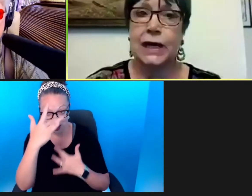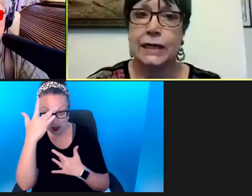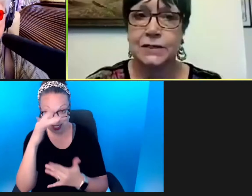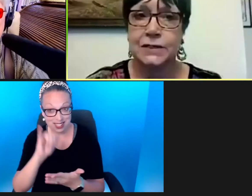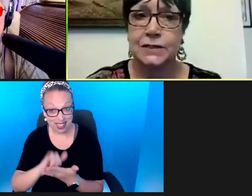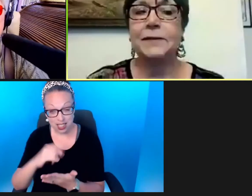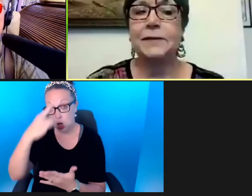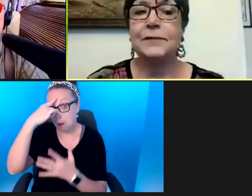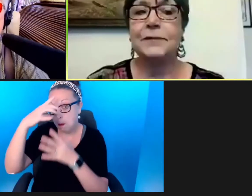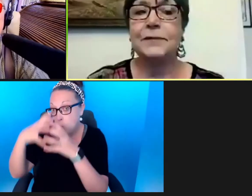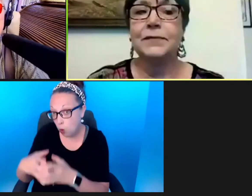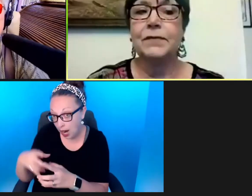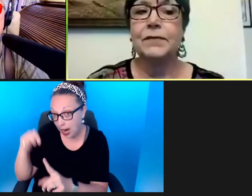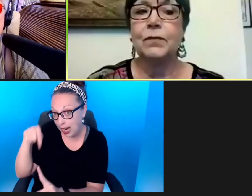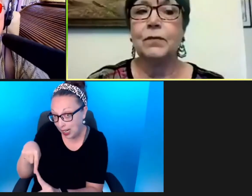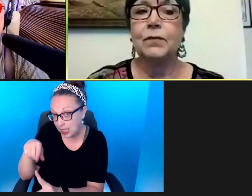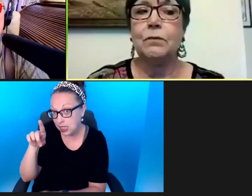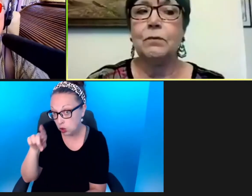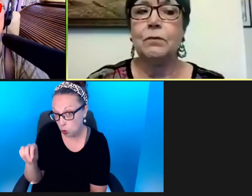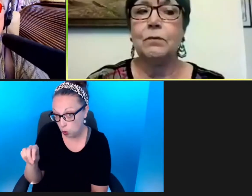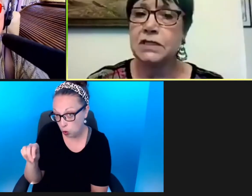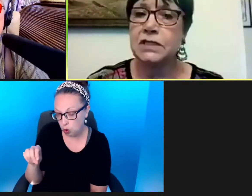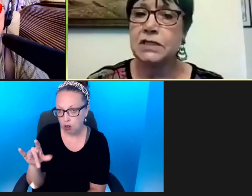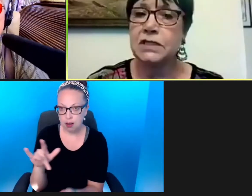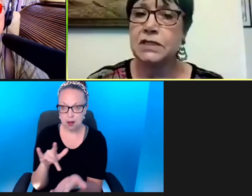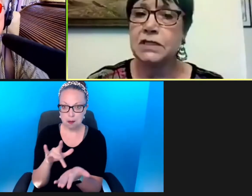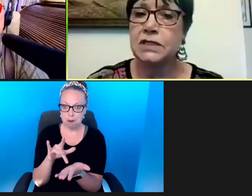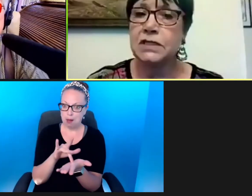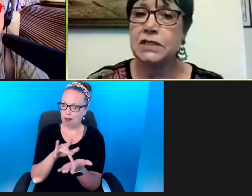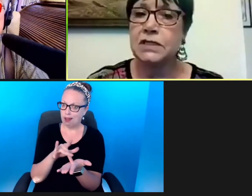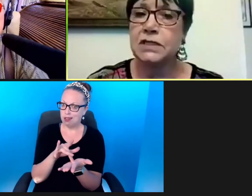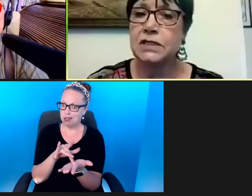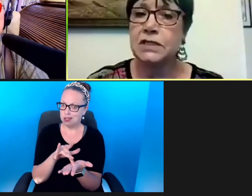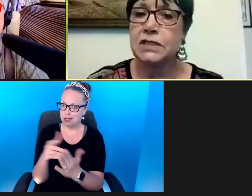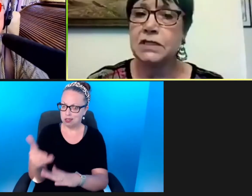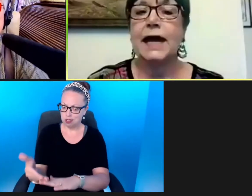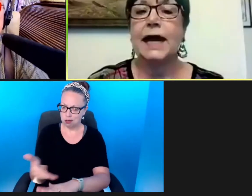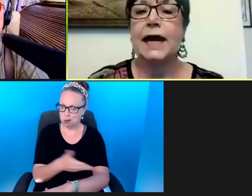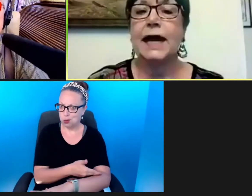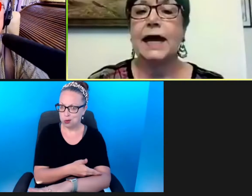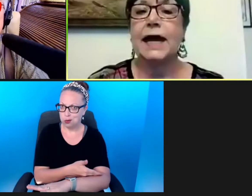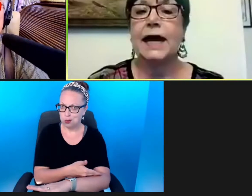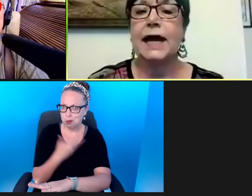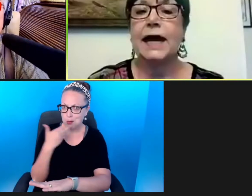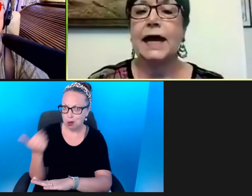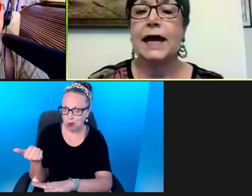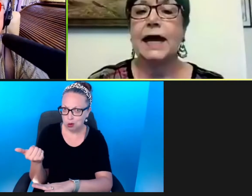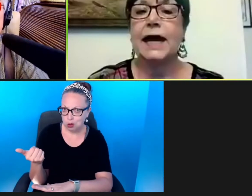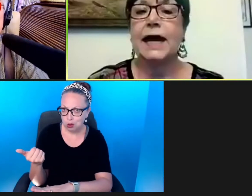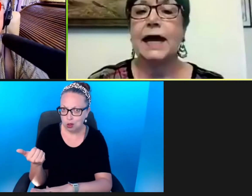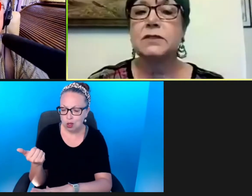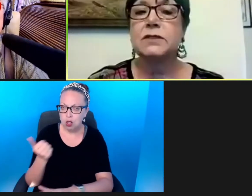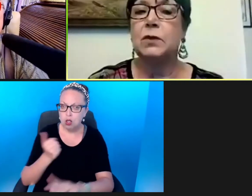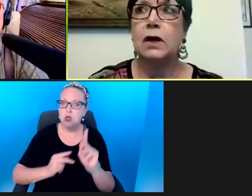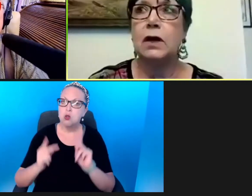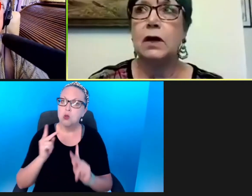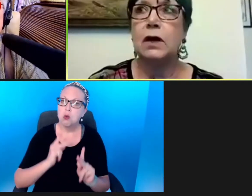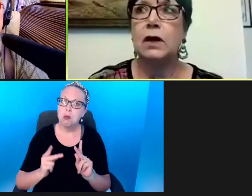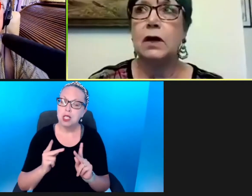disorder, medications became better. And so people